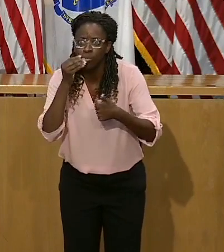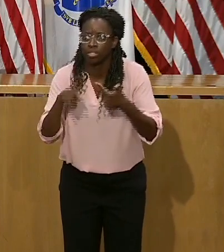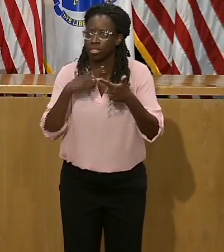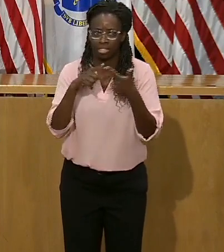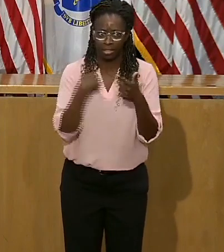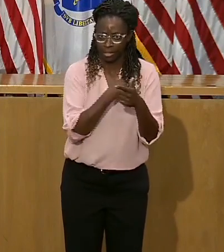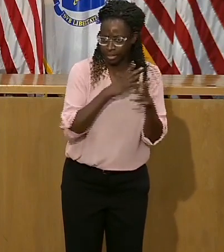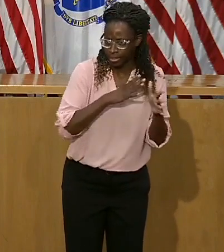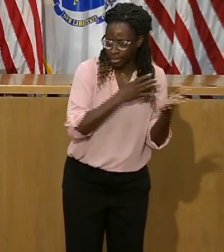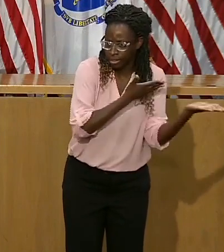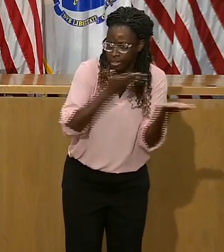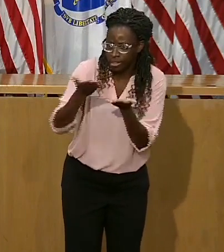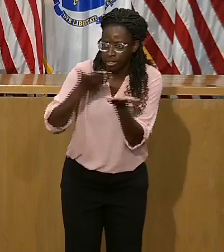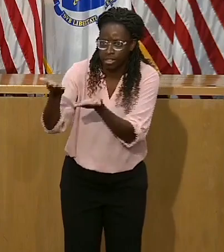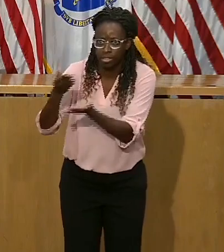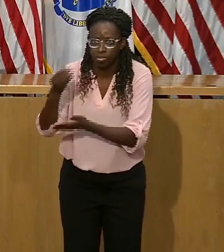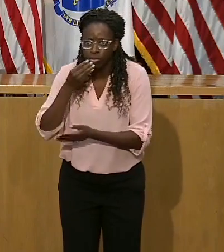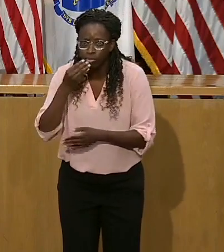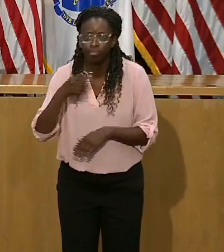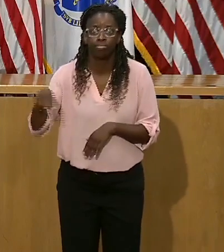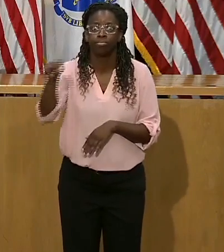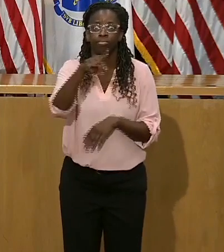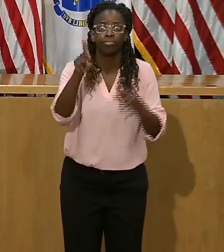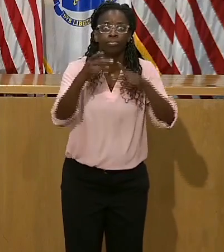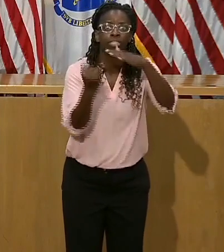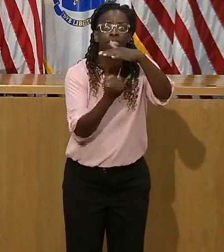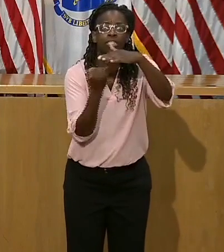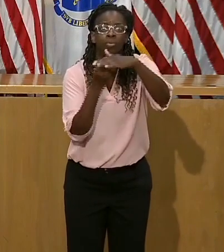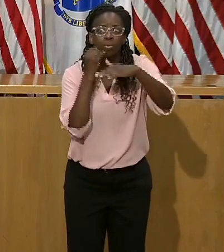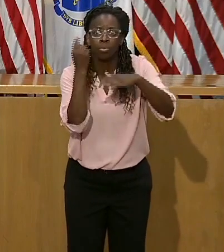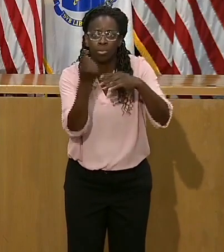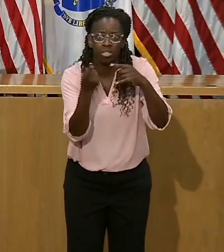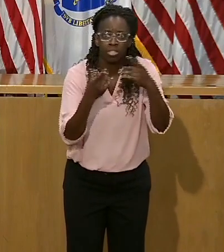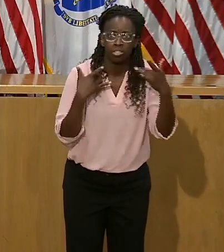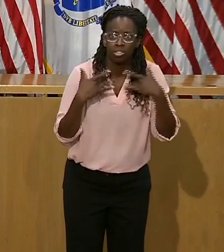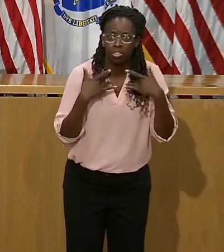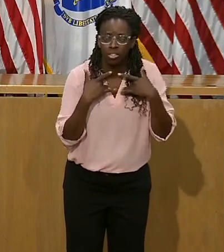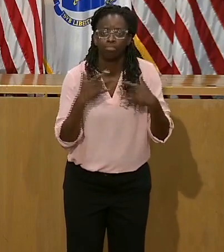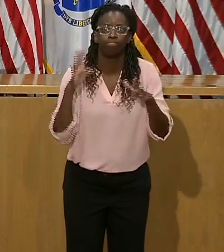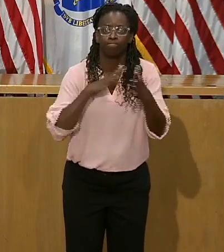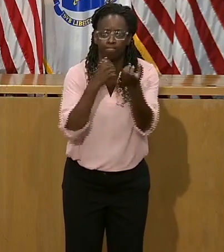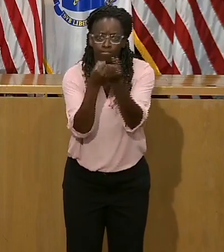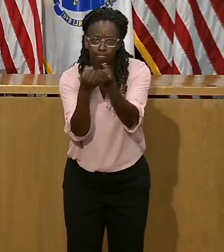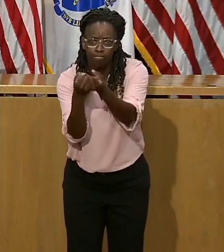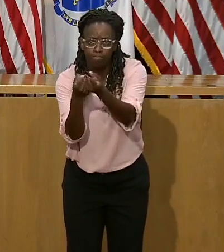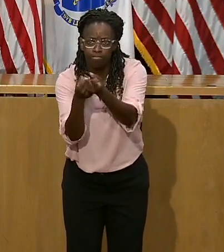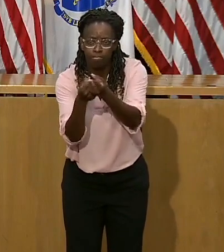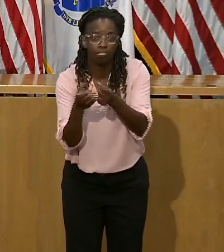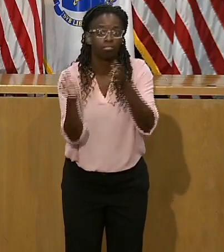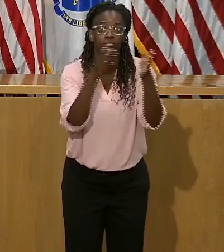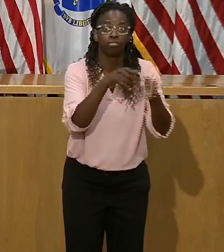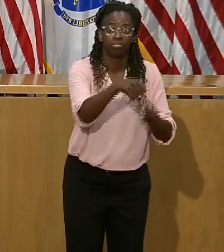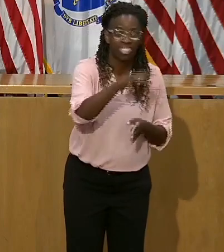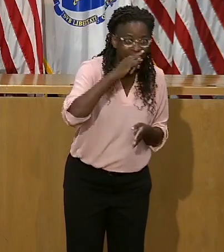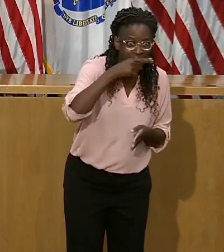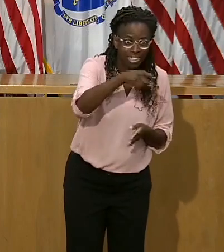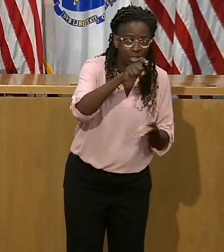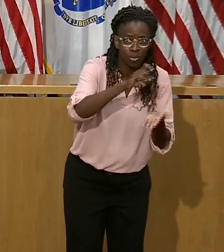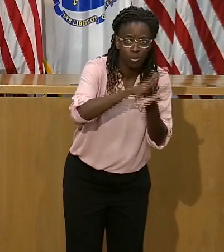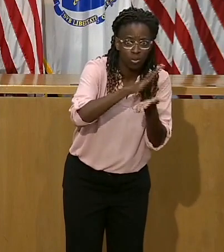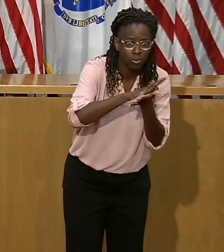who are isolated or alone, helping children get the support they need to learn, and helping small businesses survive and